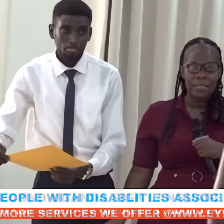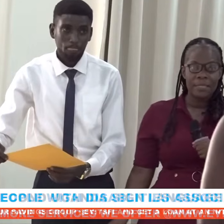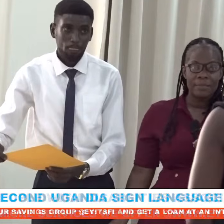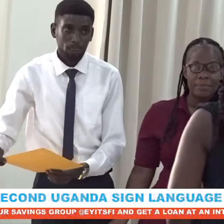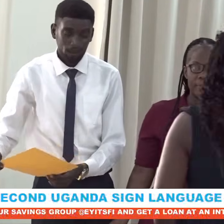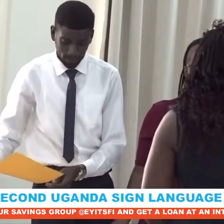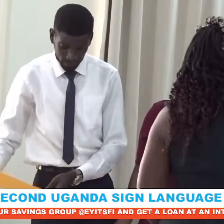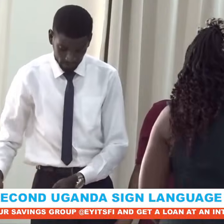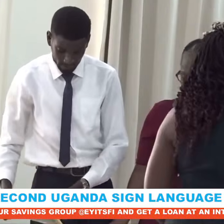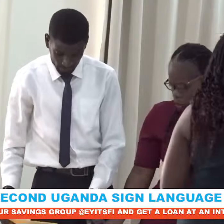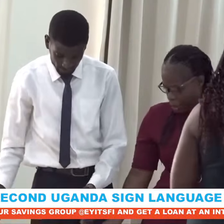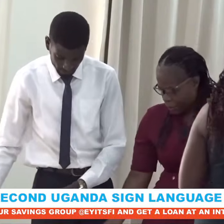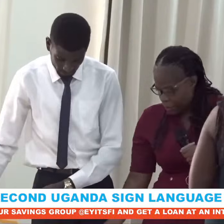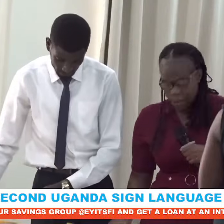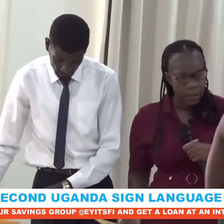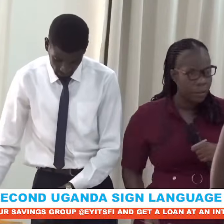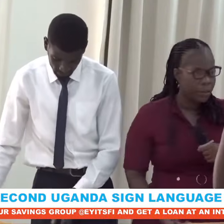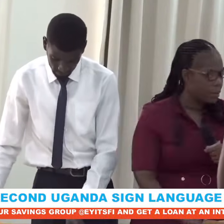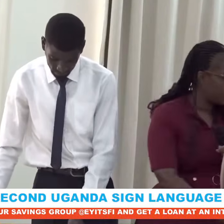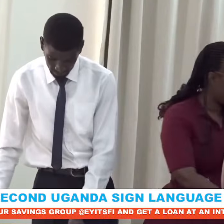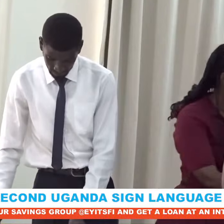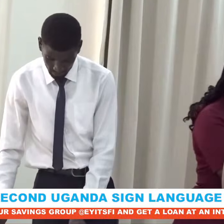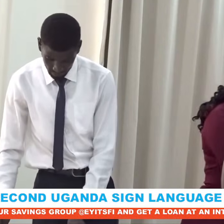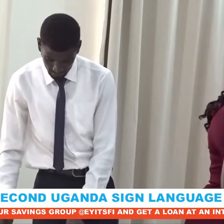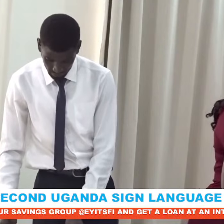This is Tryphon.